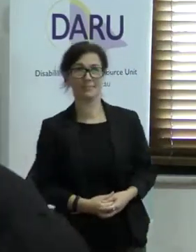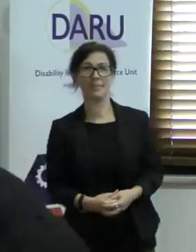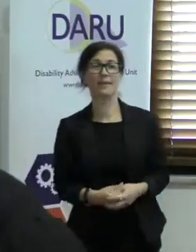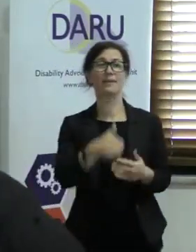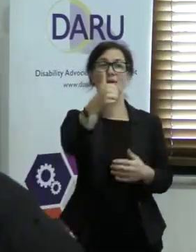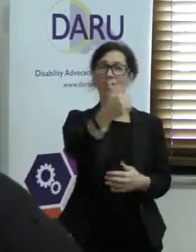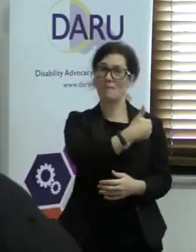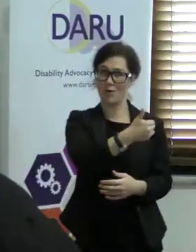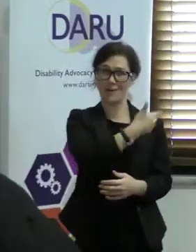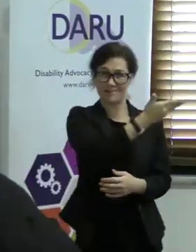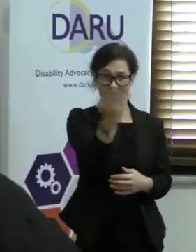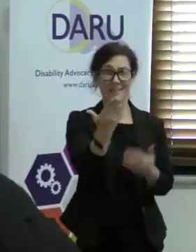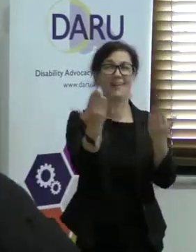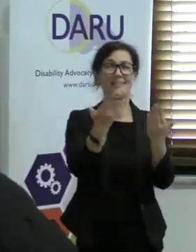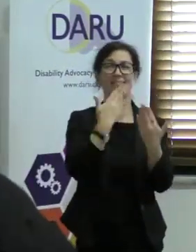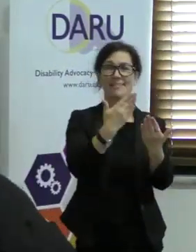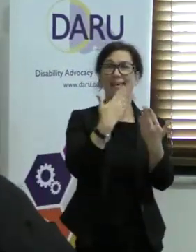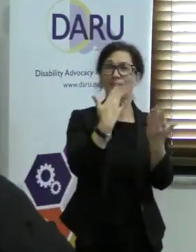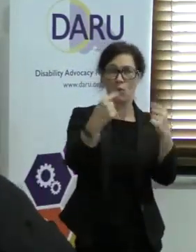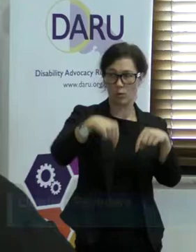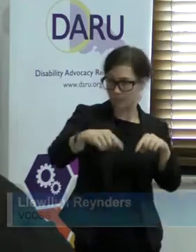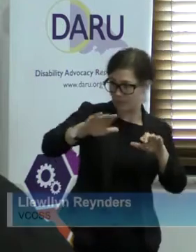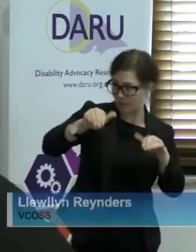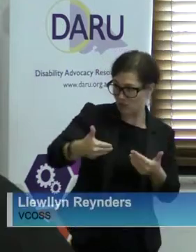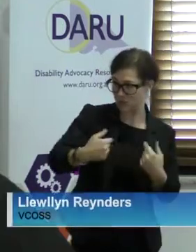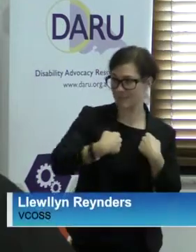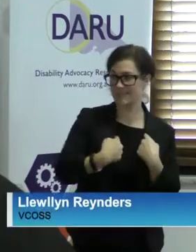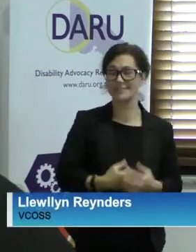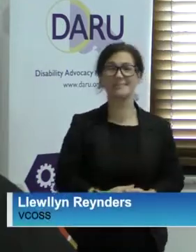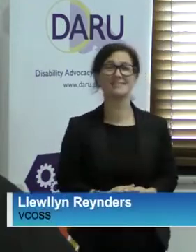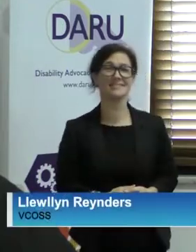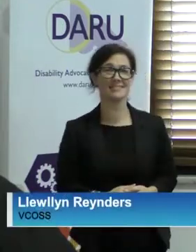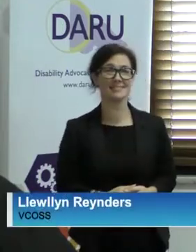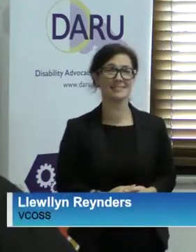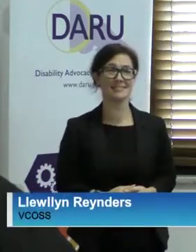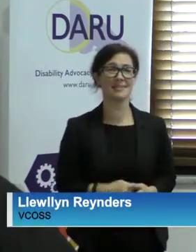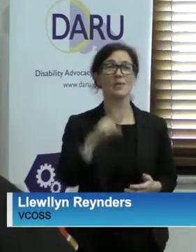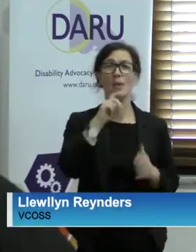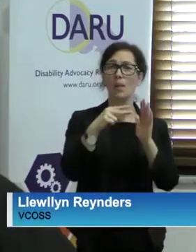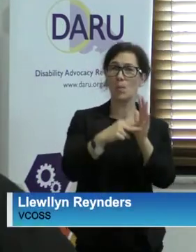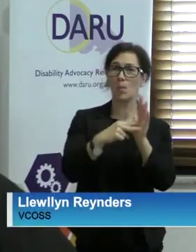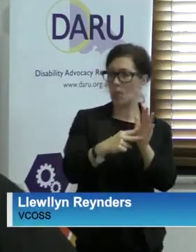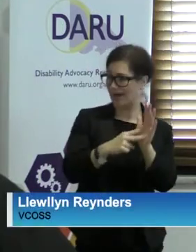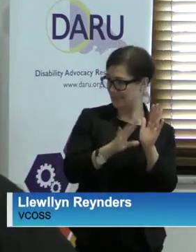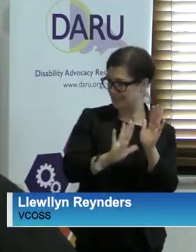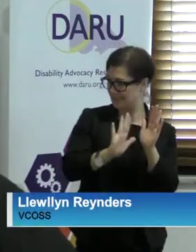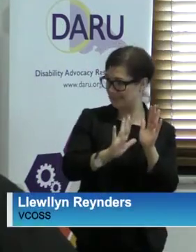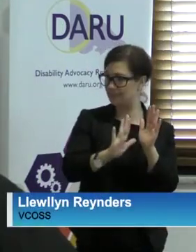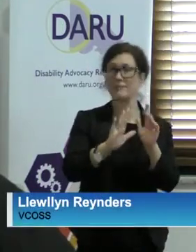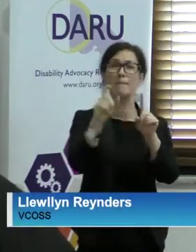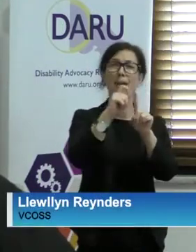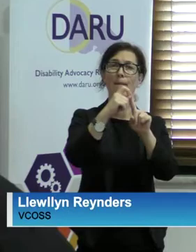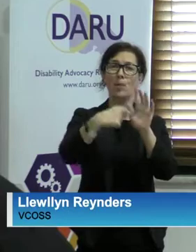Good morning, everyone, and thank you very much for that introduction, Melissa. I'll just wait one moment while we